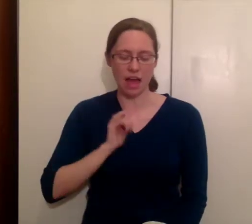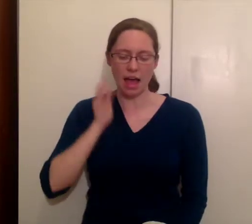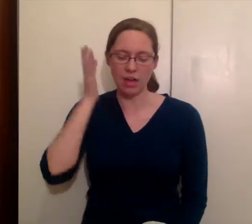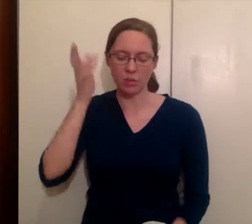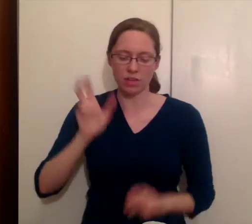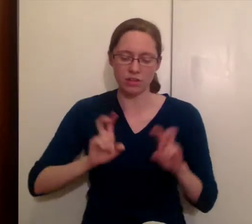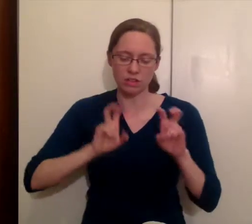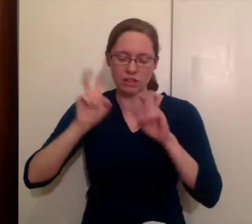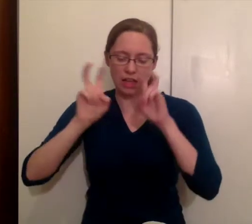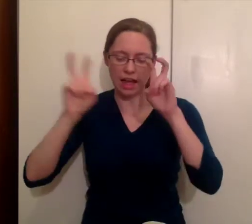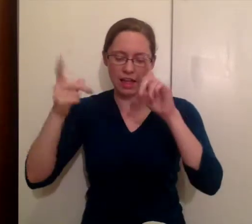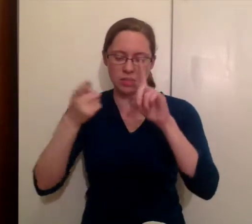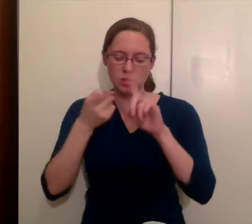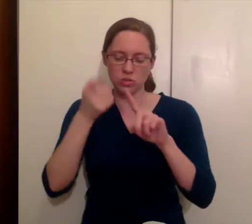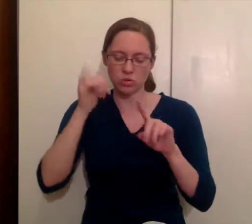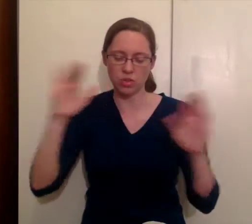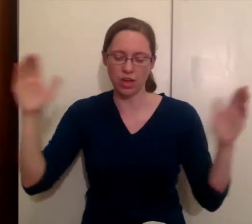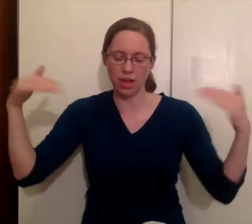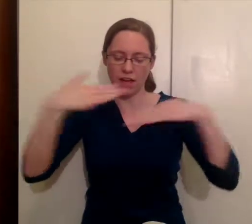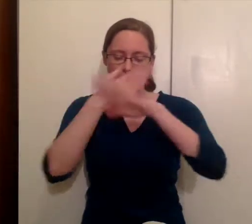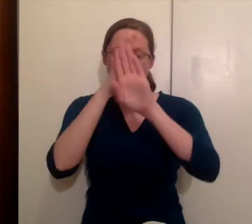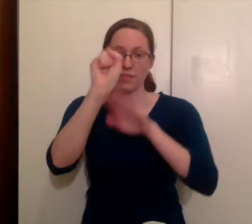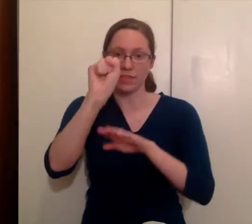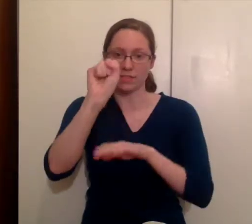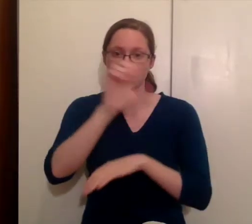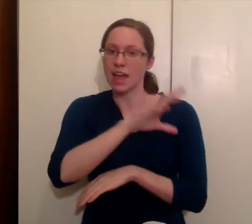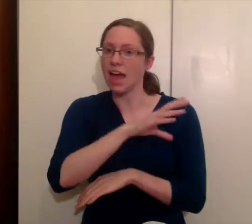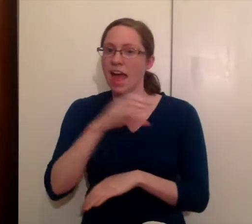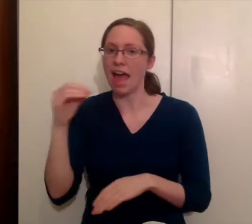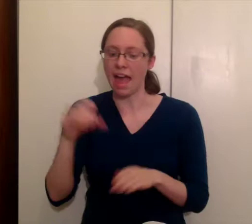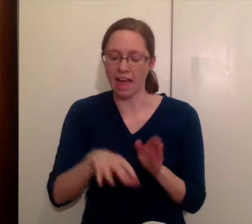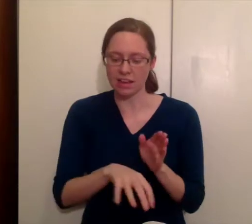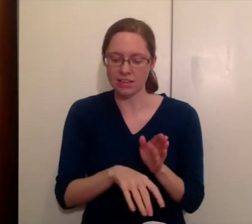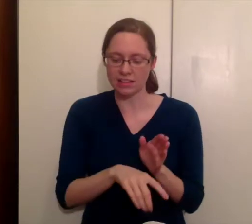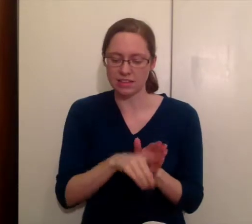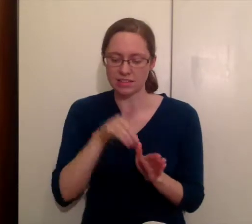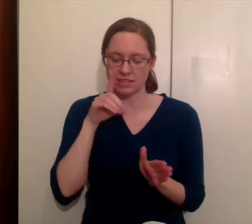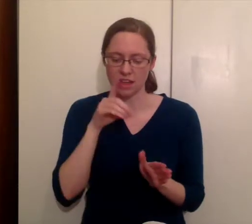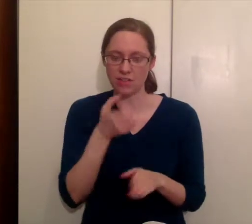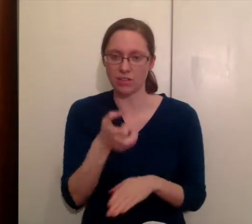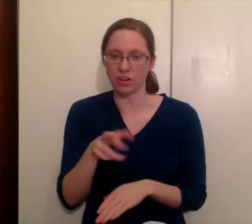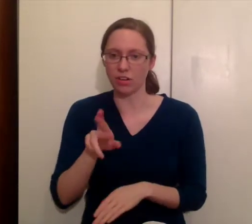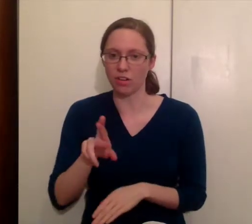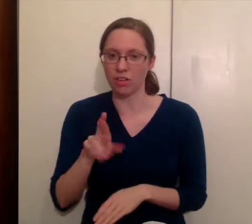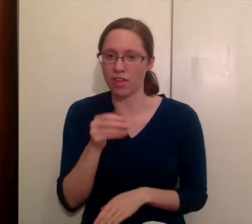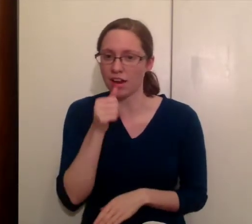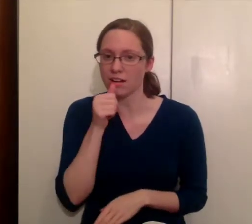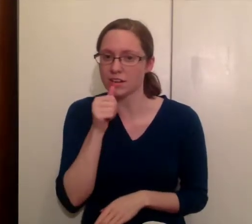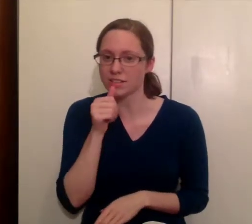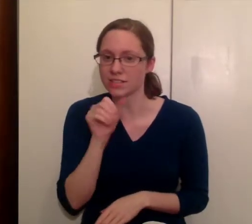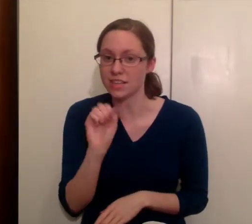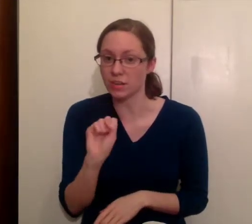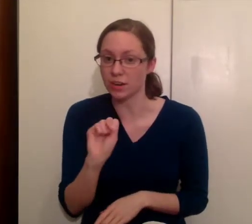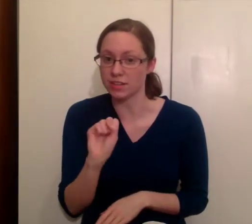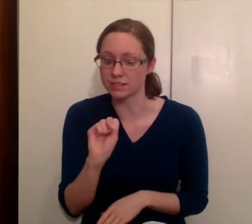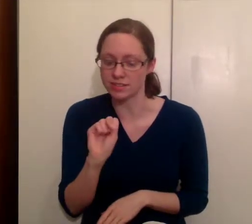I will climb to the heavens and discover their secrets."